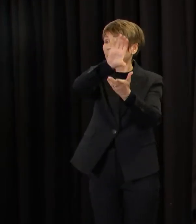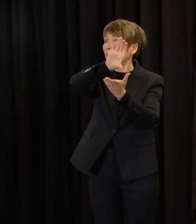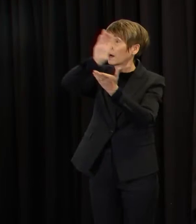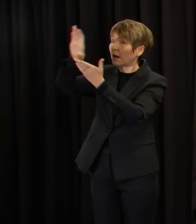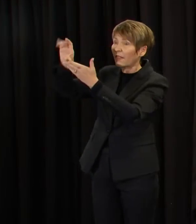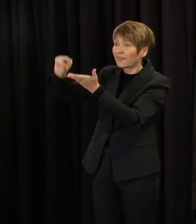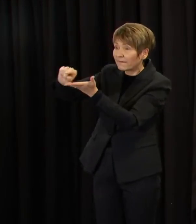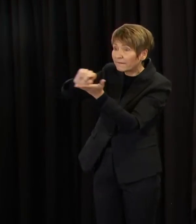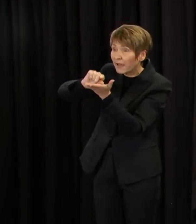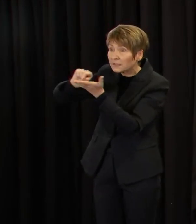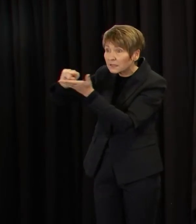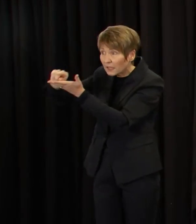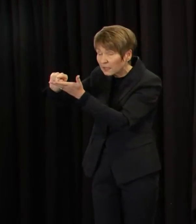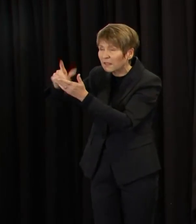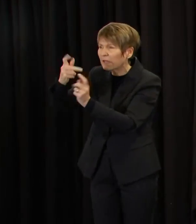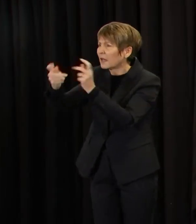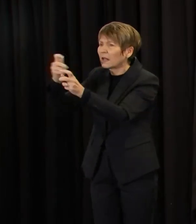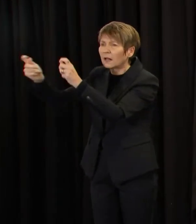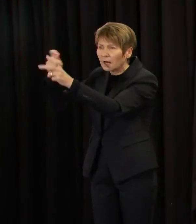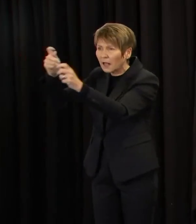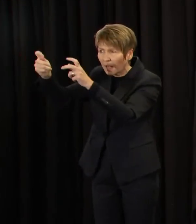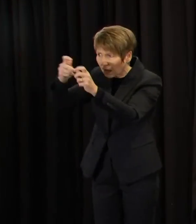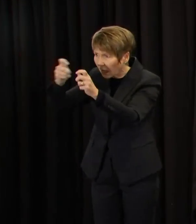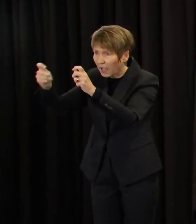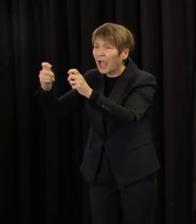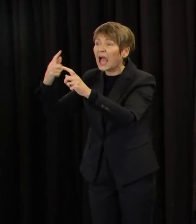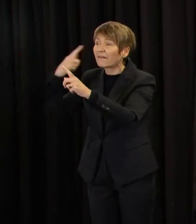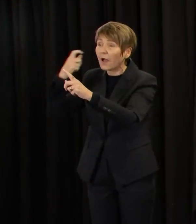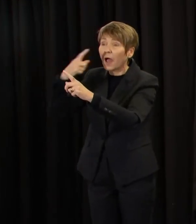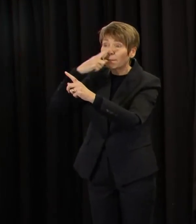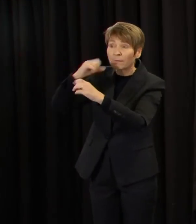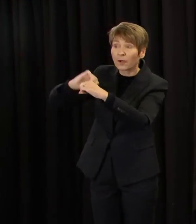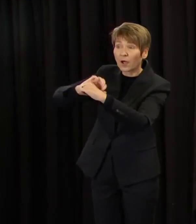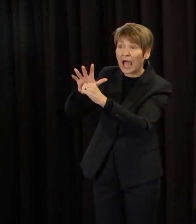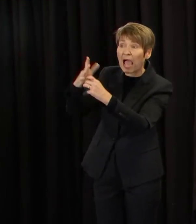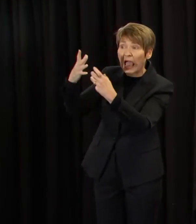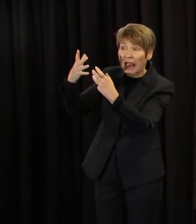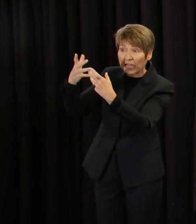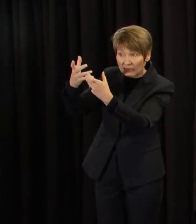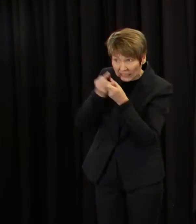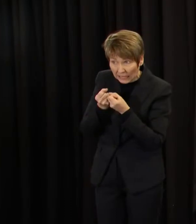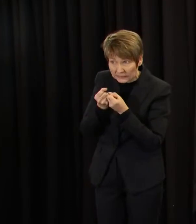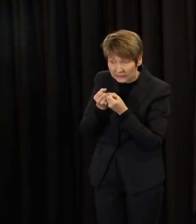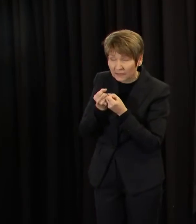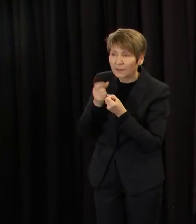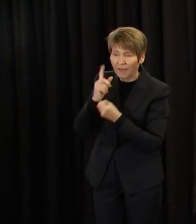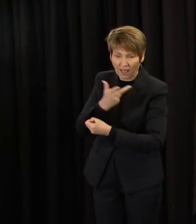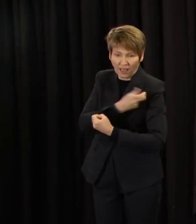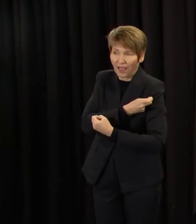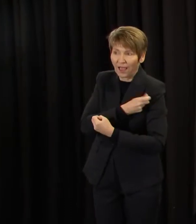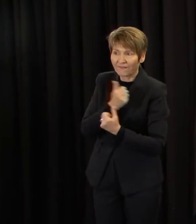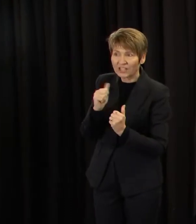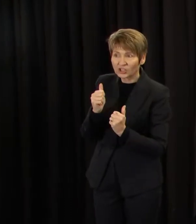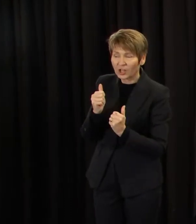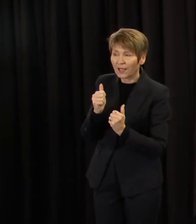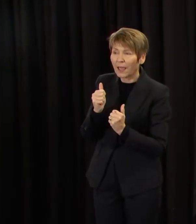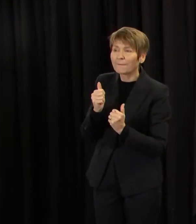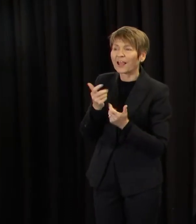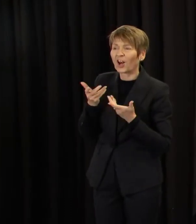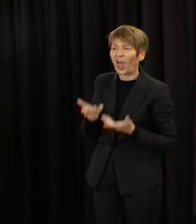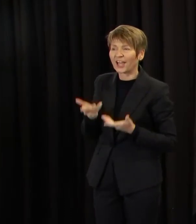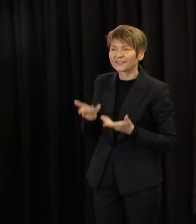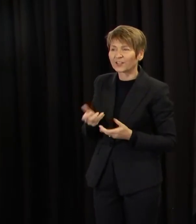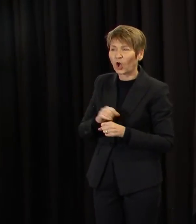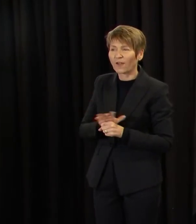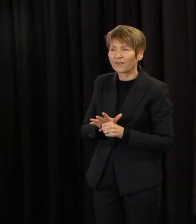So it does protect you. Get vaccinated, and it reduces your risk of getting the virus, it reduces your risk of passing it on, it absolutely reduces your risk of going